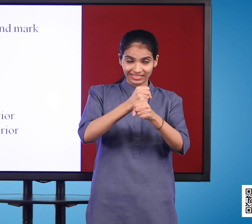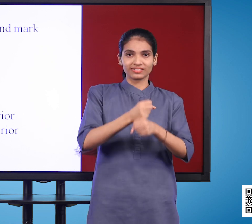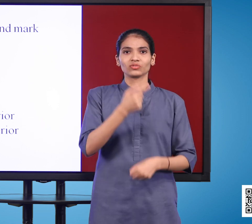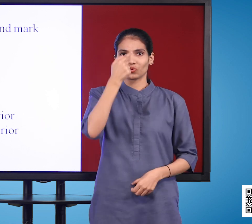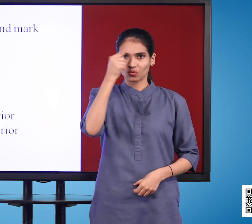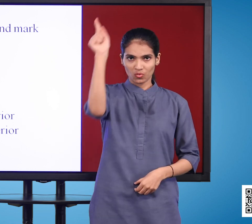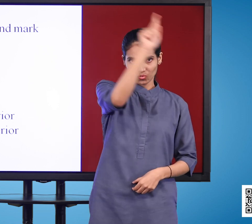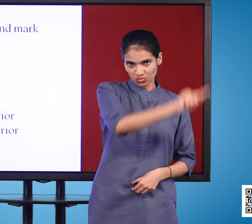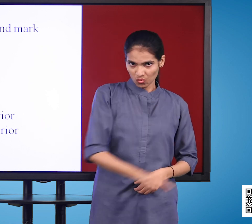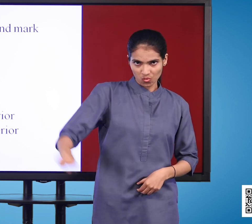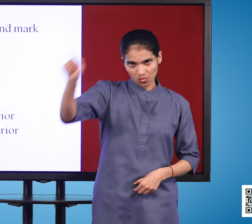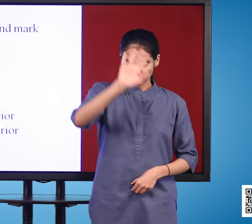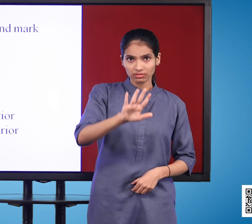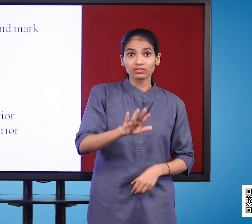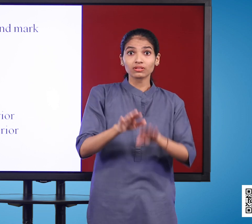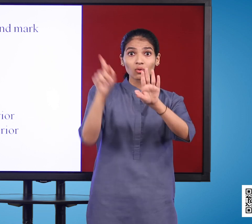G. A point in its exterior.